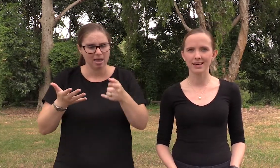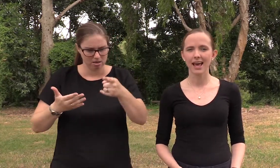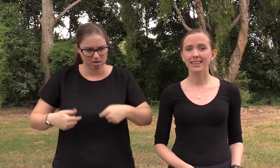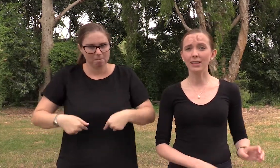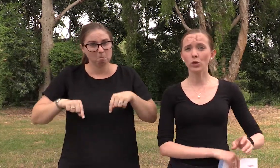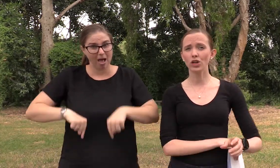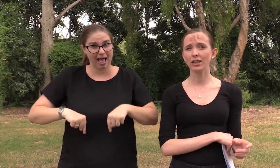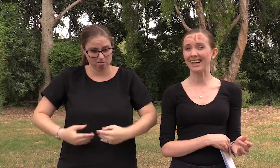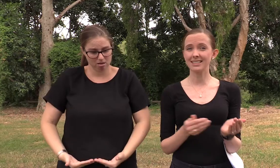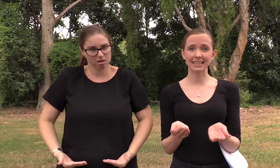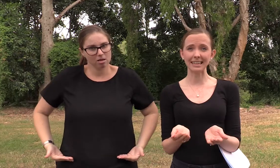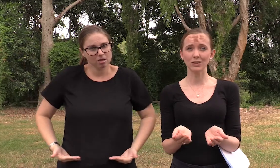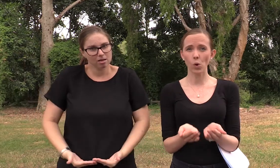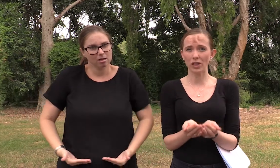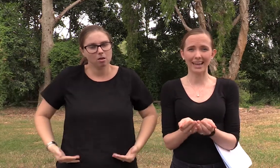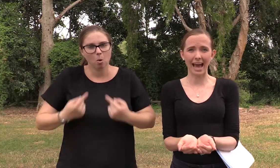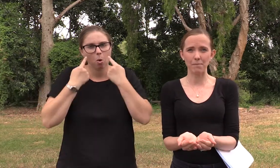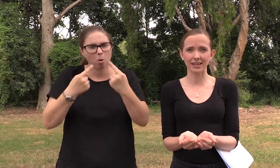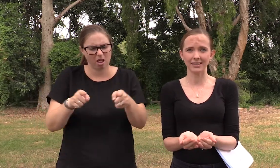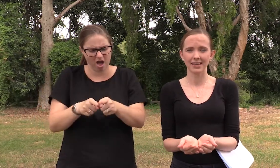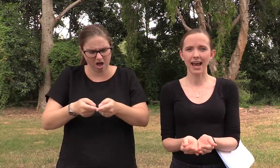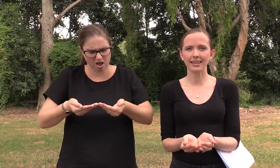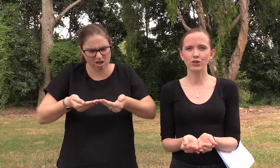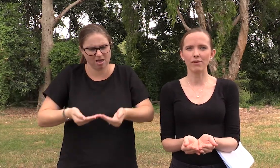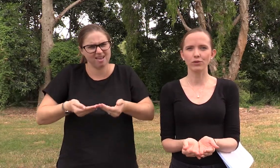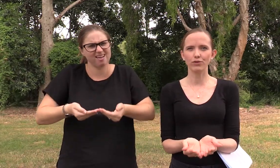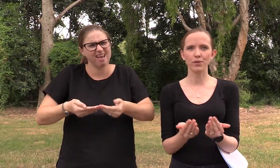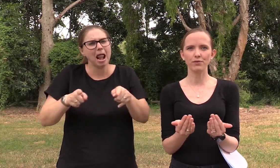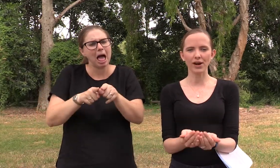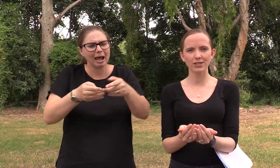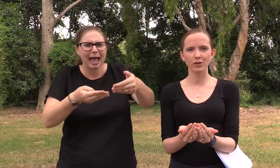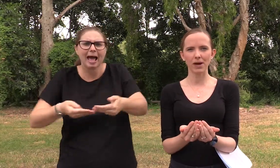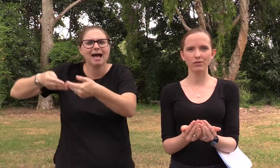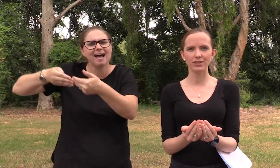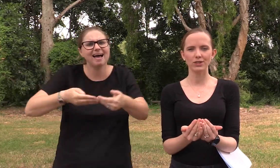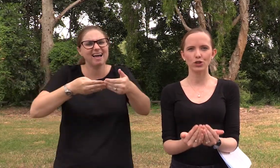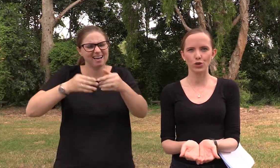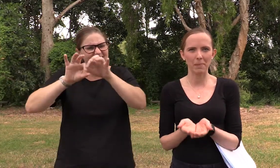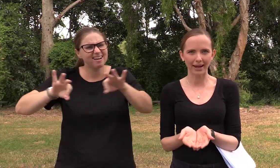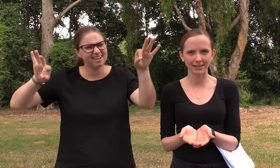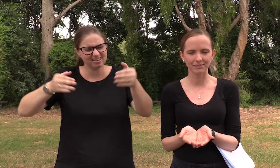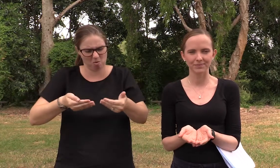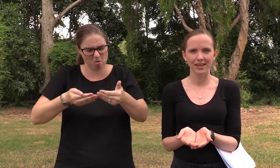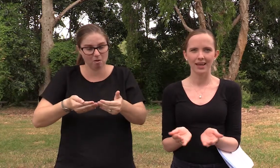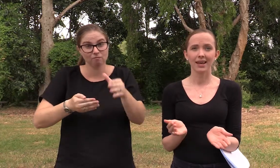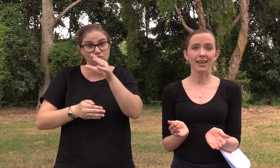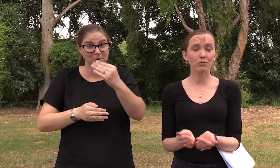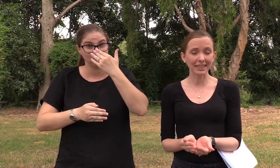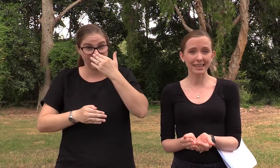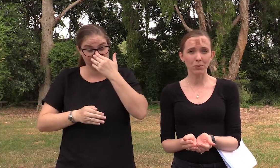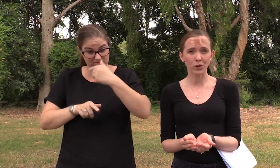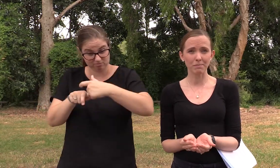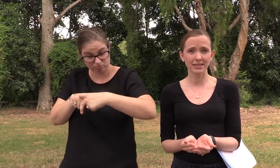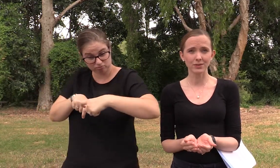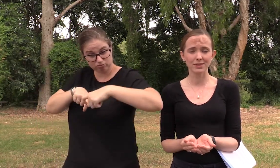pelvis. They look like a sling or like a hammock, and they travel from the front of your pelvis to the back. They're